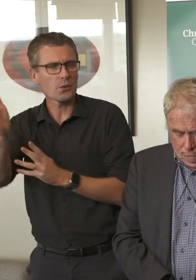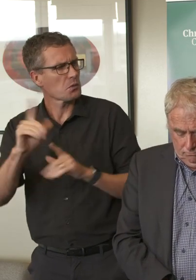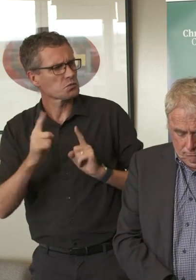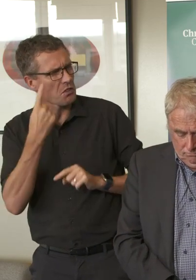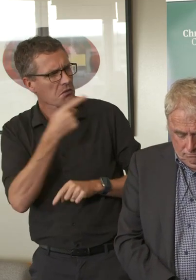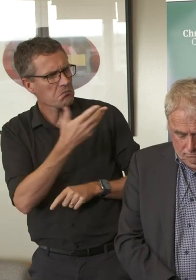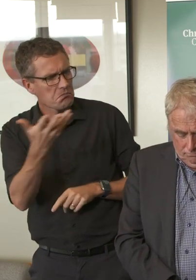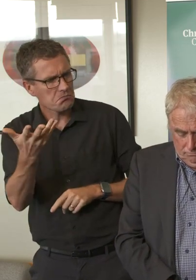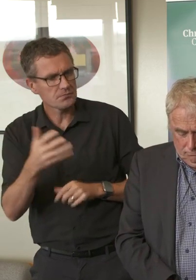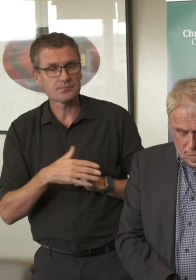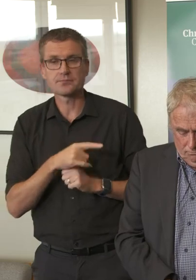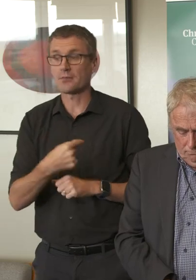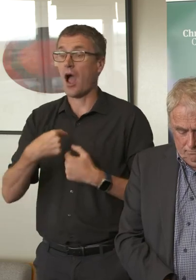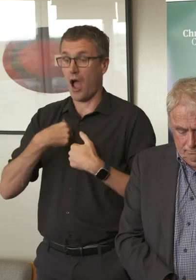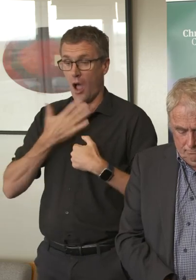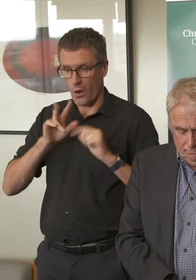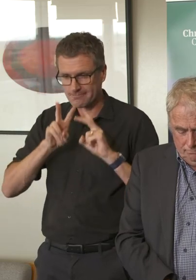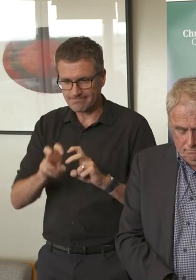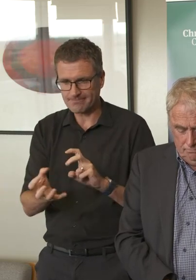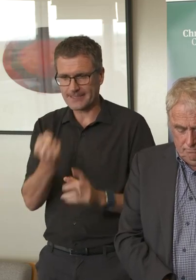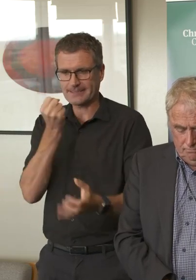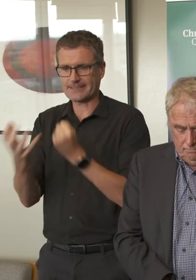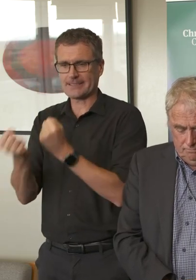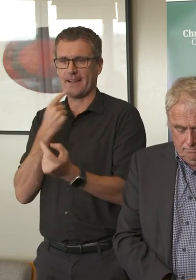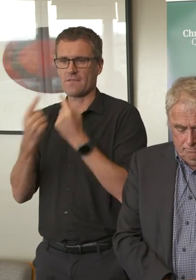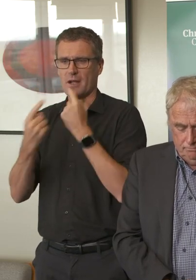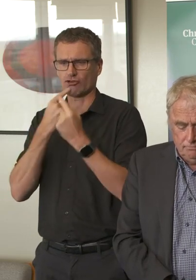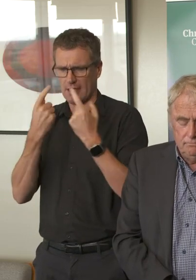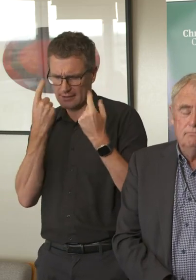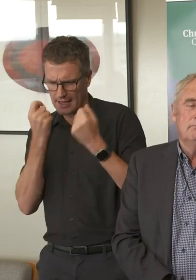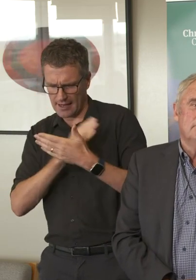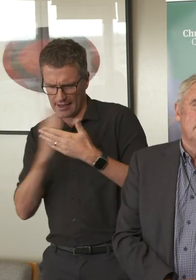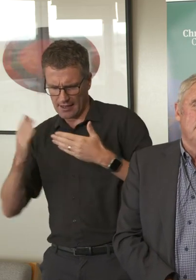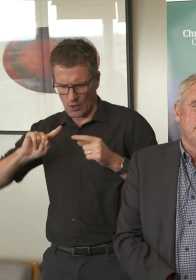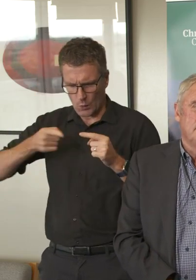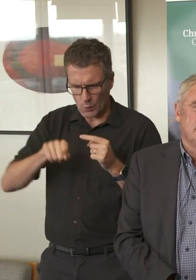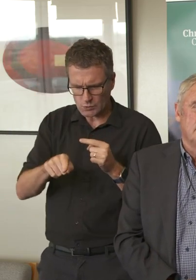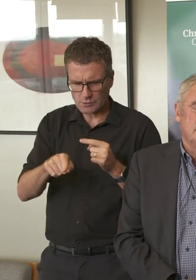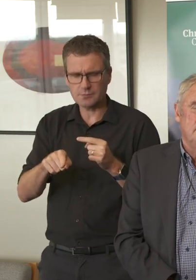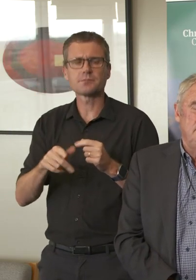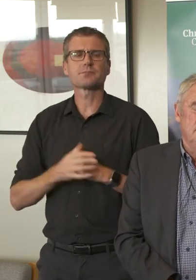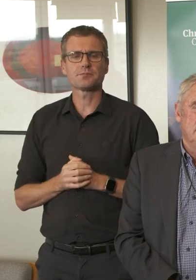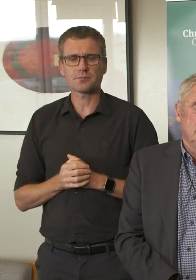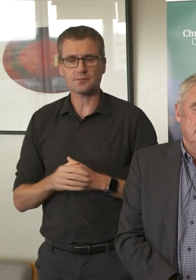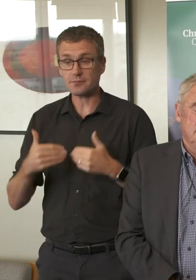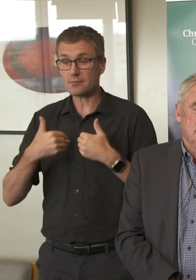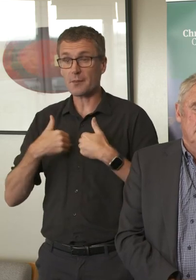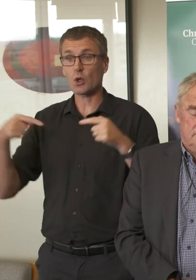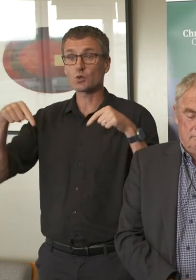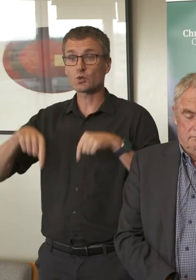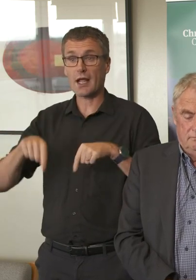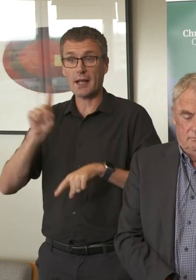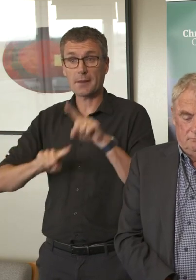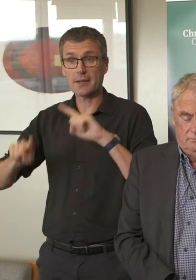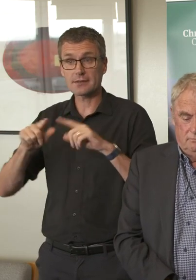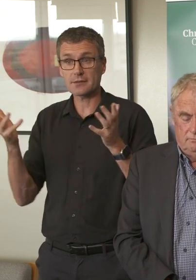Well, I mean, those are issues that I want to know about and understand what the issues are that are important to the community. I had a meeting today at